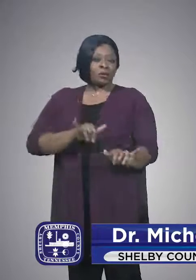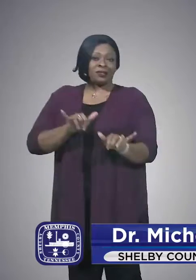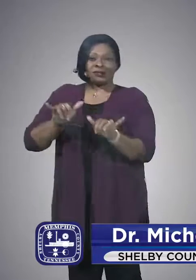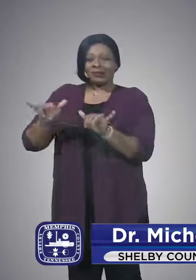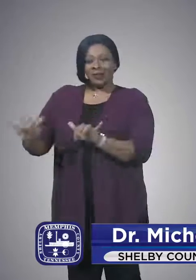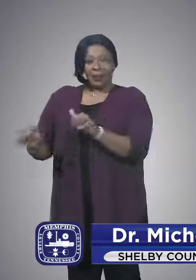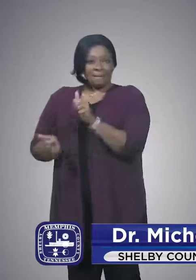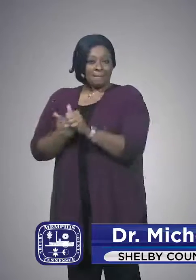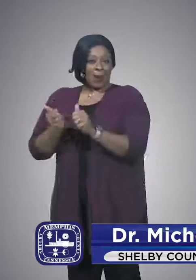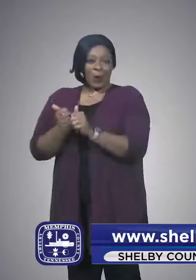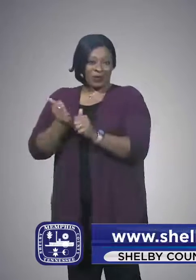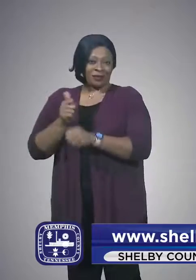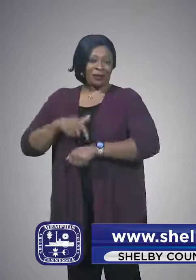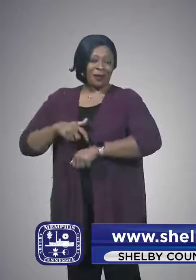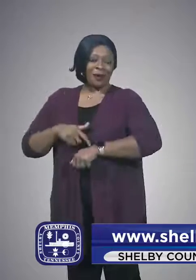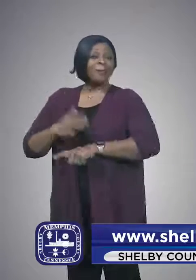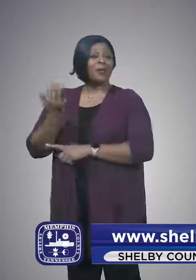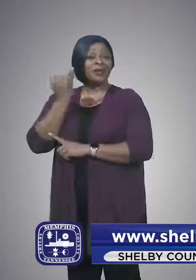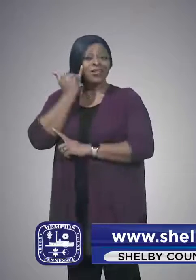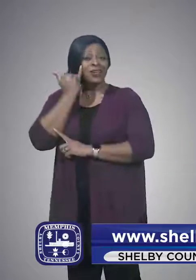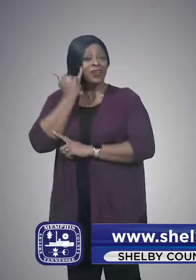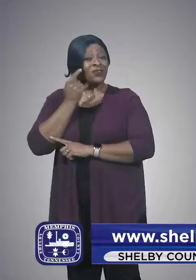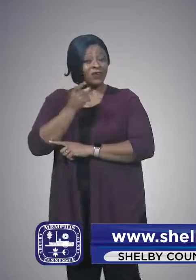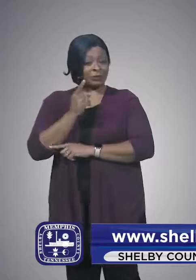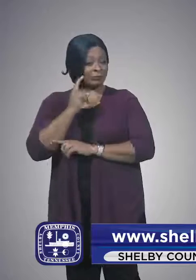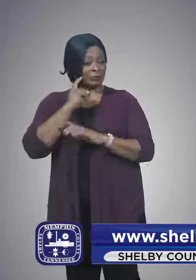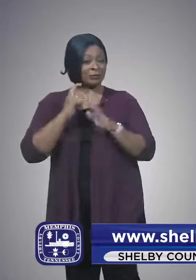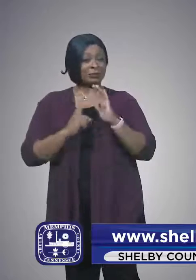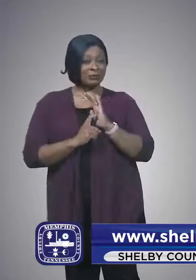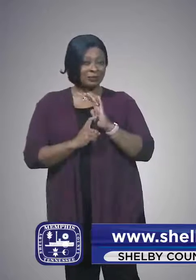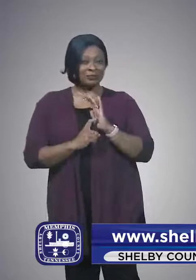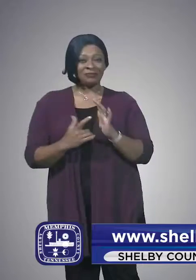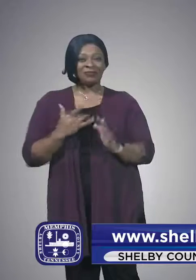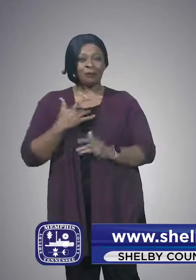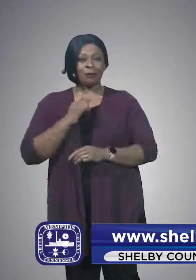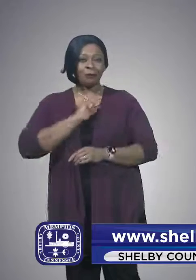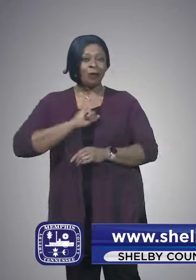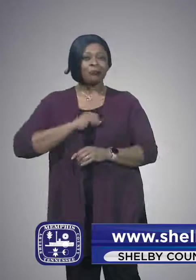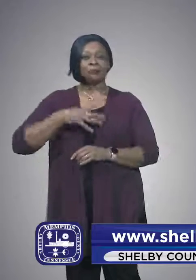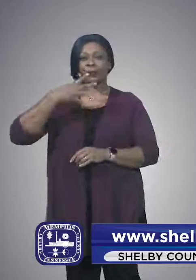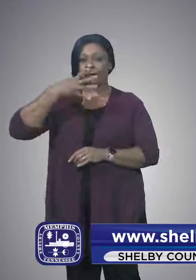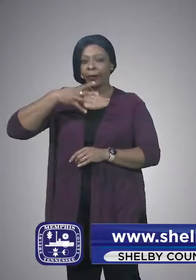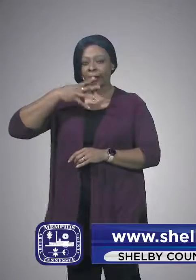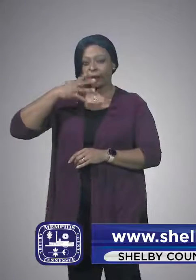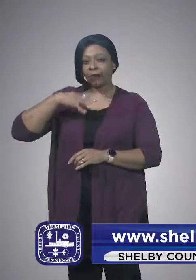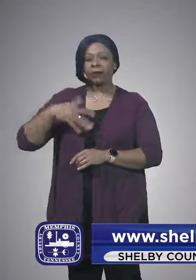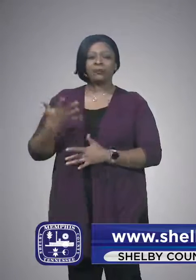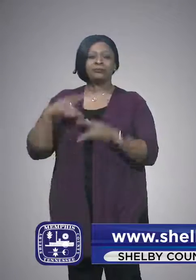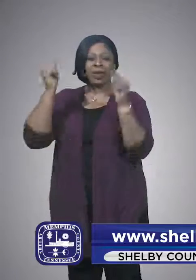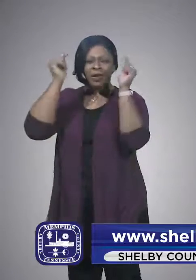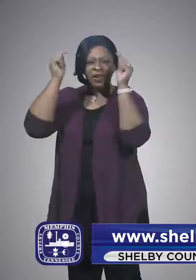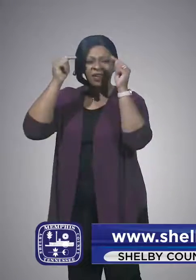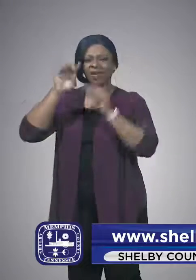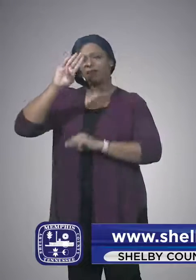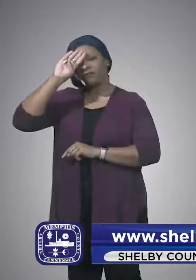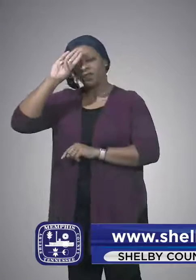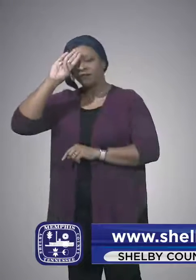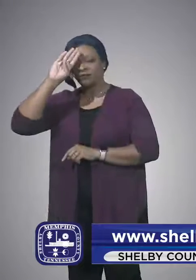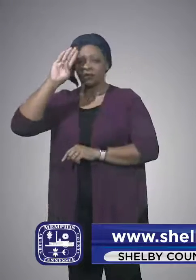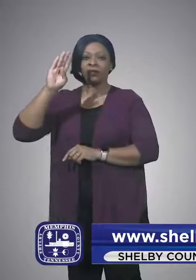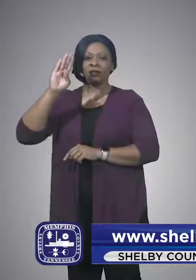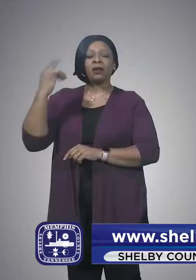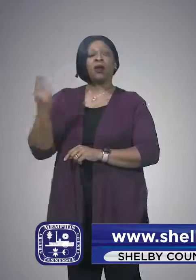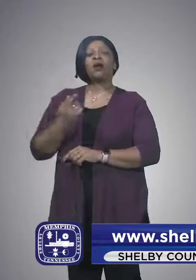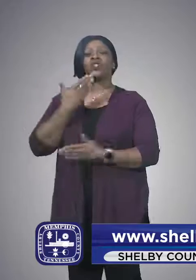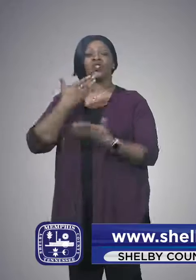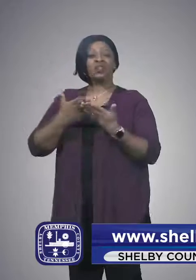lot of cases, and so if you are experiencing cough, runny nose, headache, fever, it's always